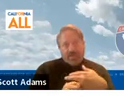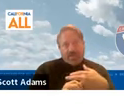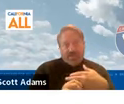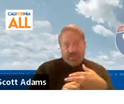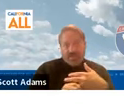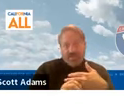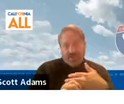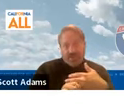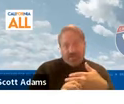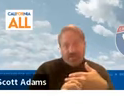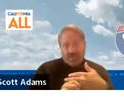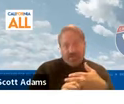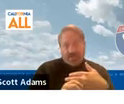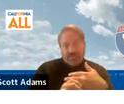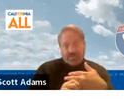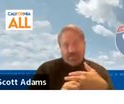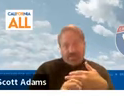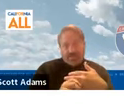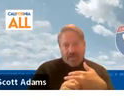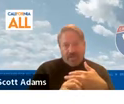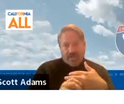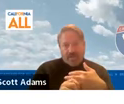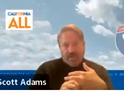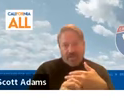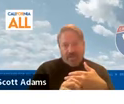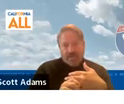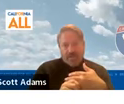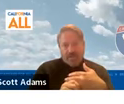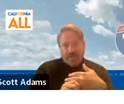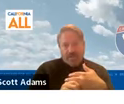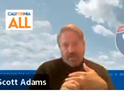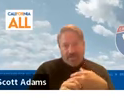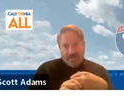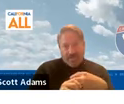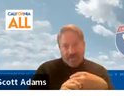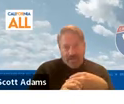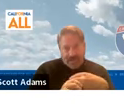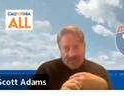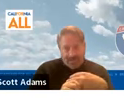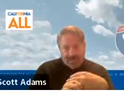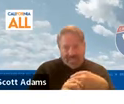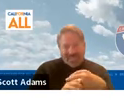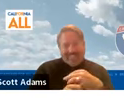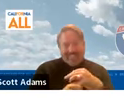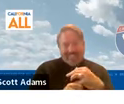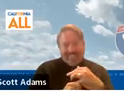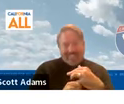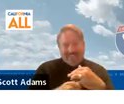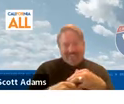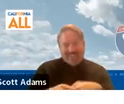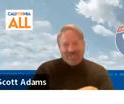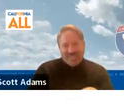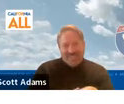programs and potentially have a follow-up conversation with you as a subject matter expert. So yeah, Juliana,